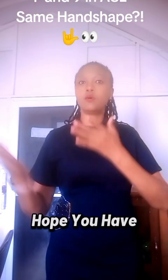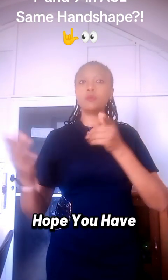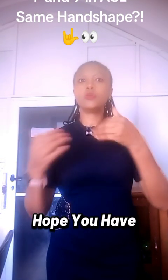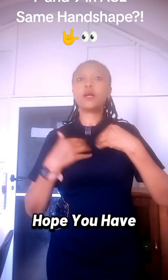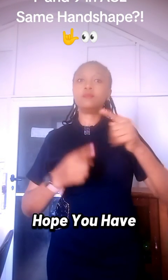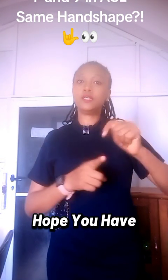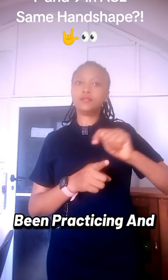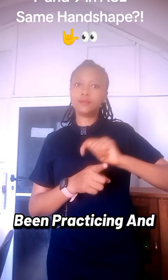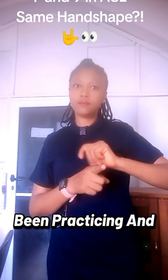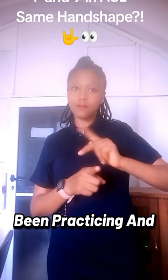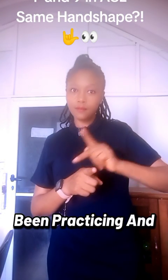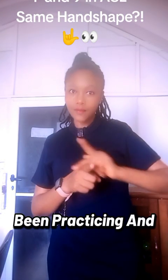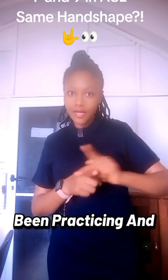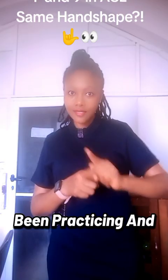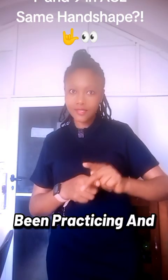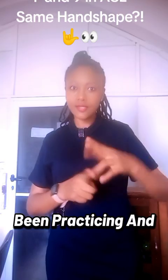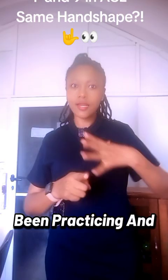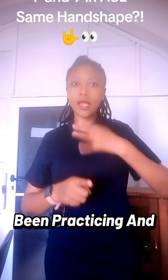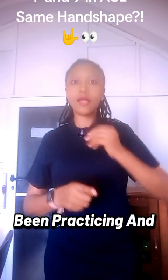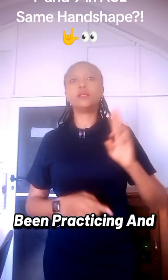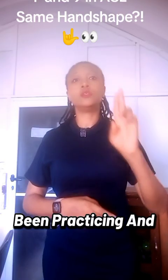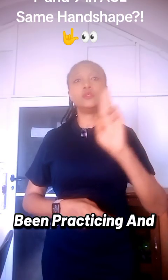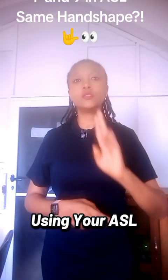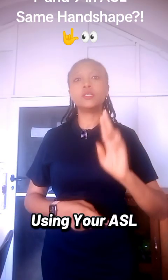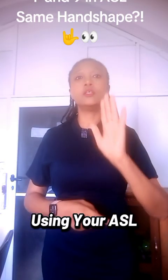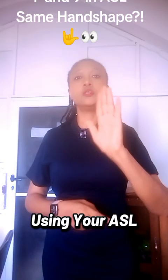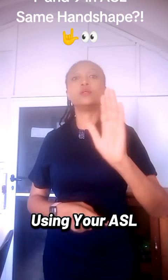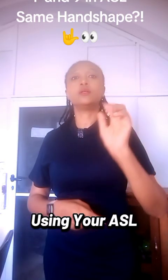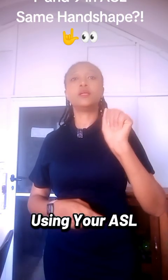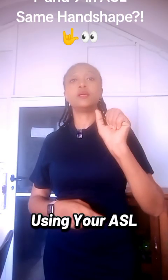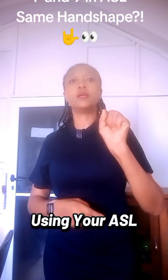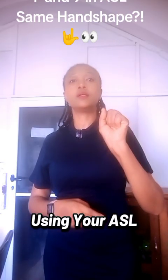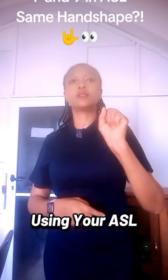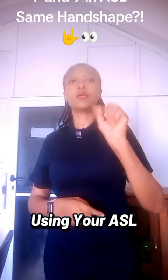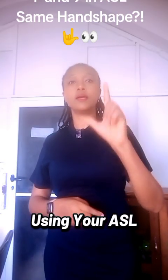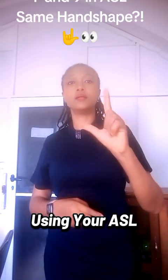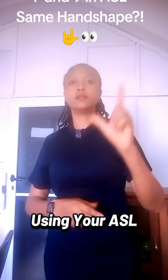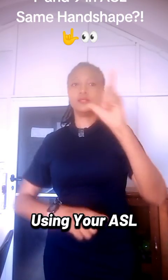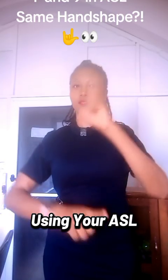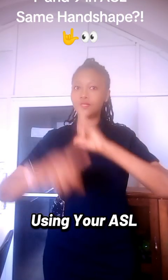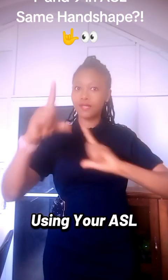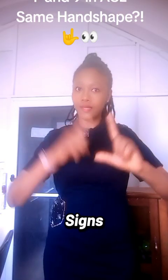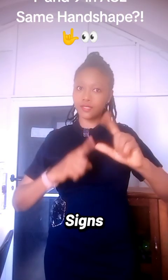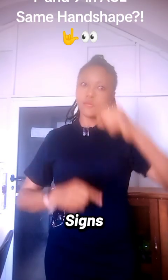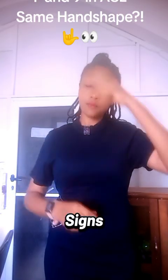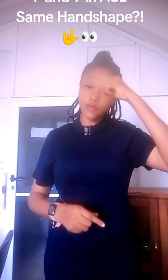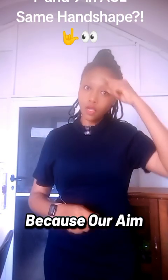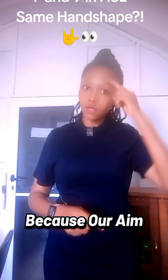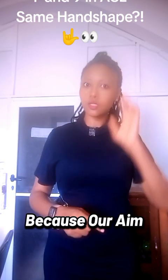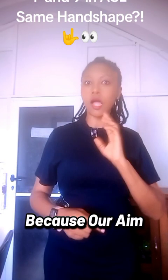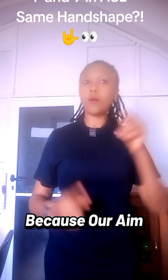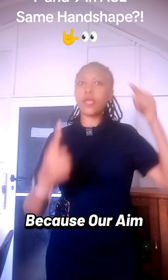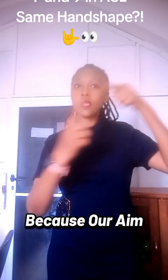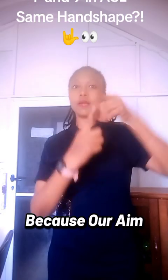Hope you have been practicing and using your ASL signs because our aim